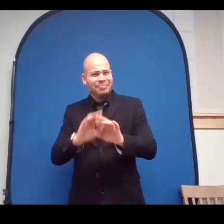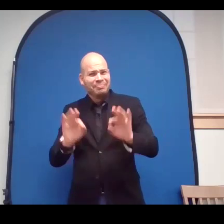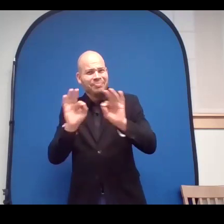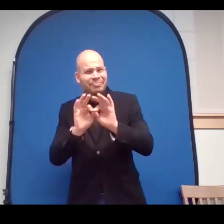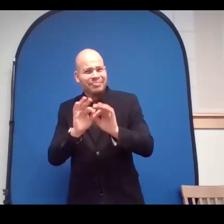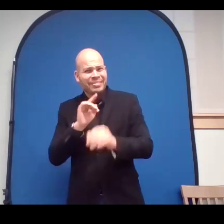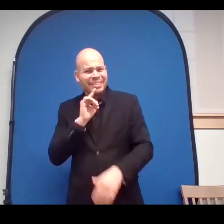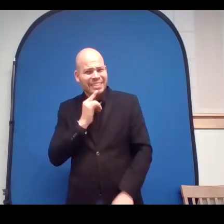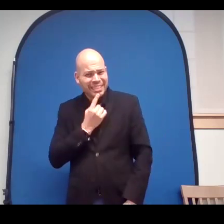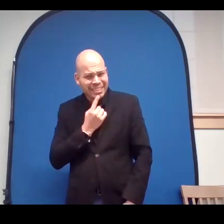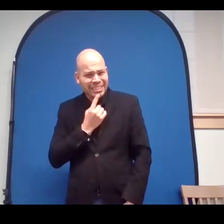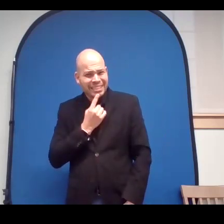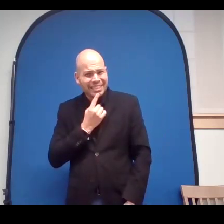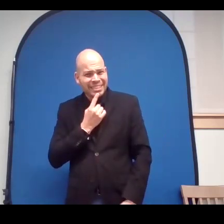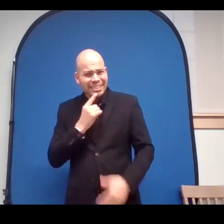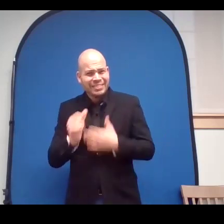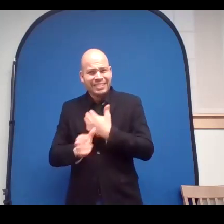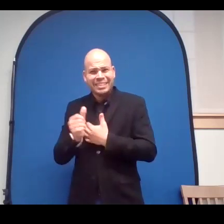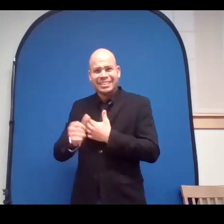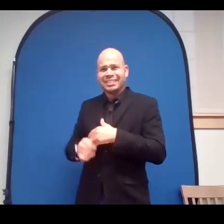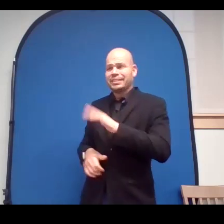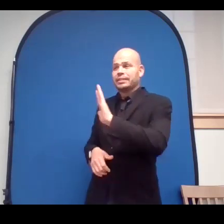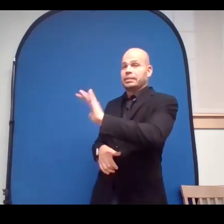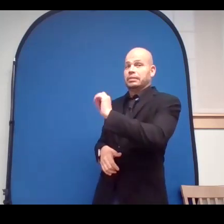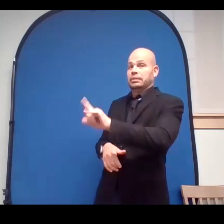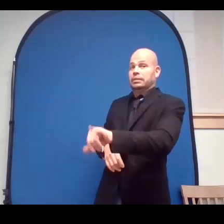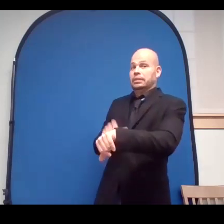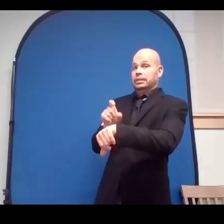At the time, his behavior, yes, indicated okay. Such, yes, sir.